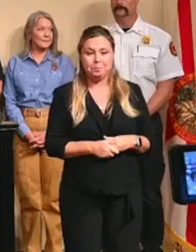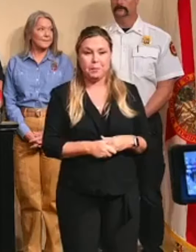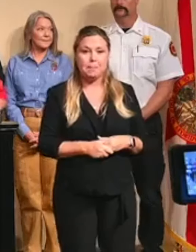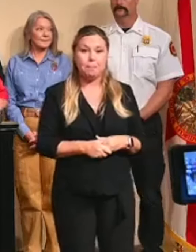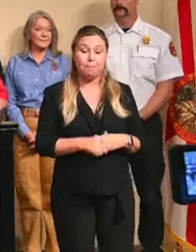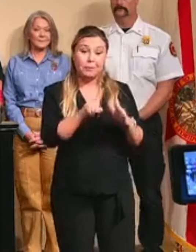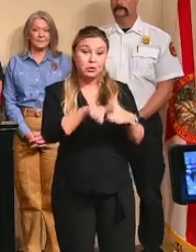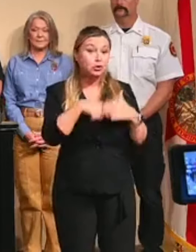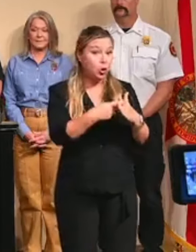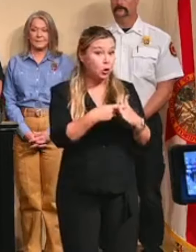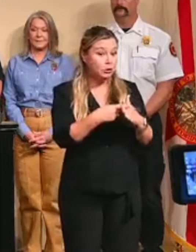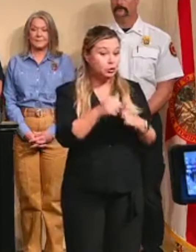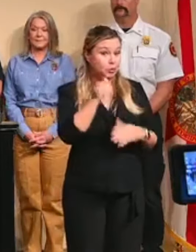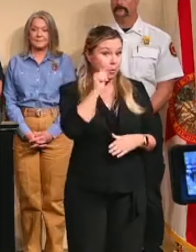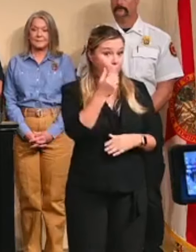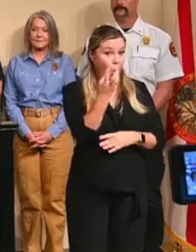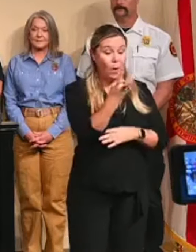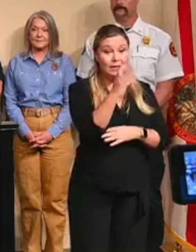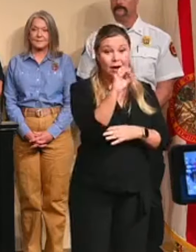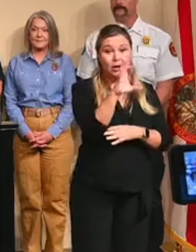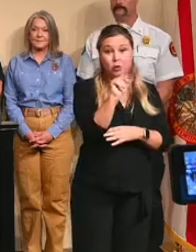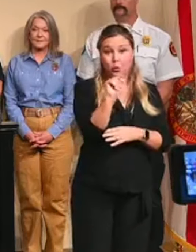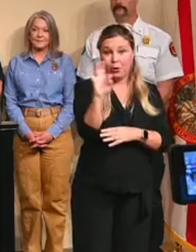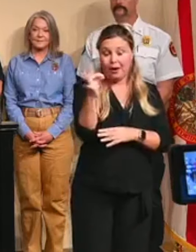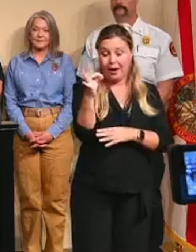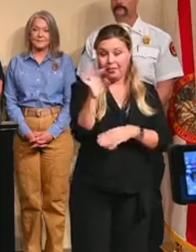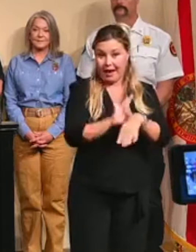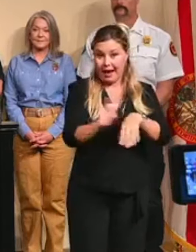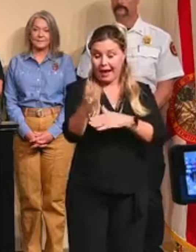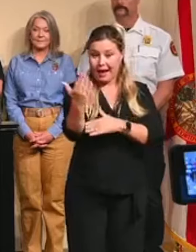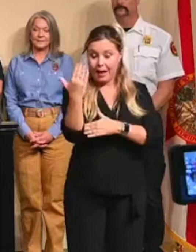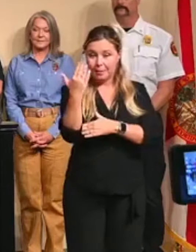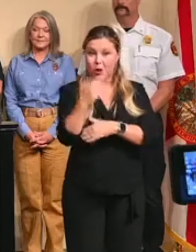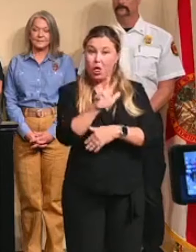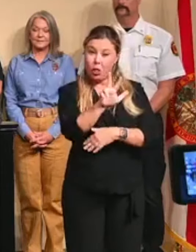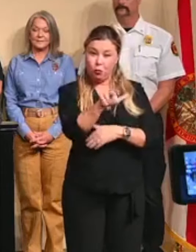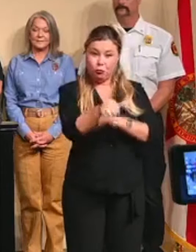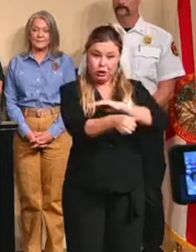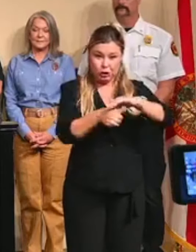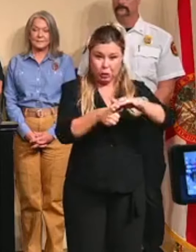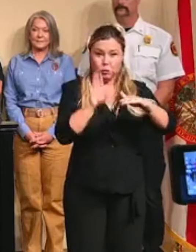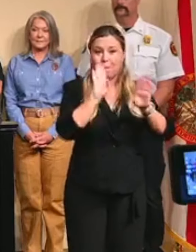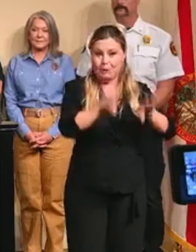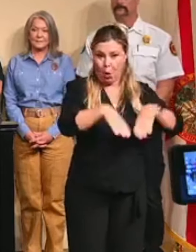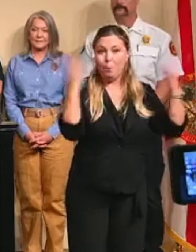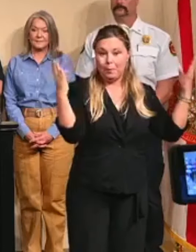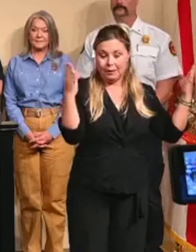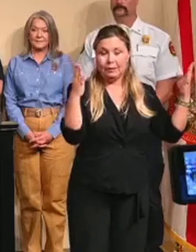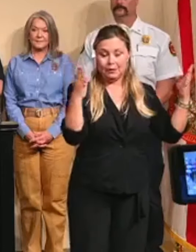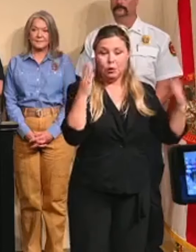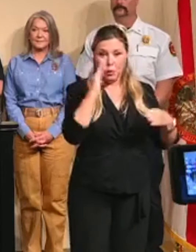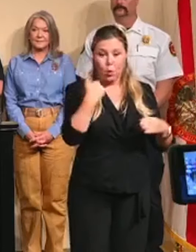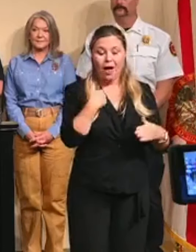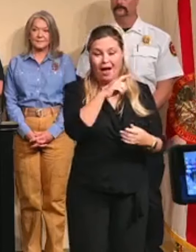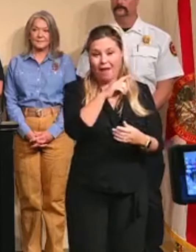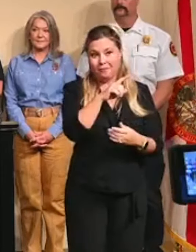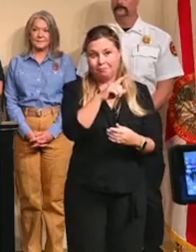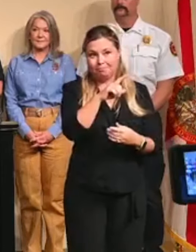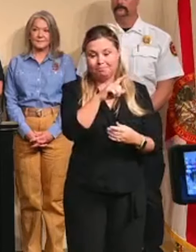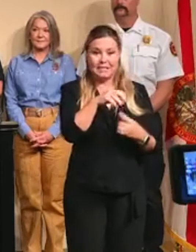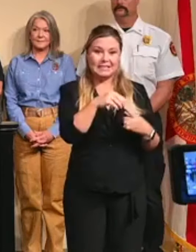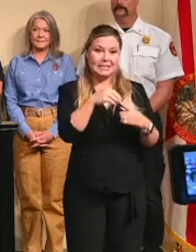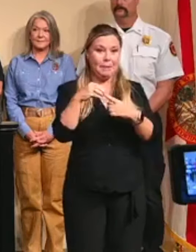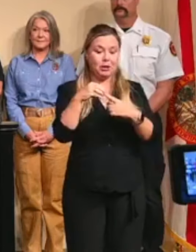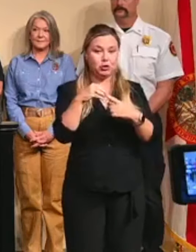Therefore, starting tomorrow, Wednesday, October 9th at 8 a.m., three shelters will be open. We will have a special